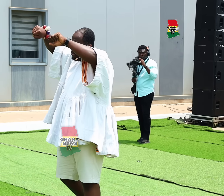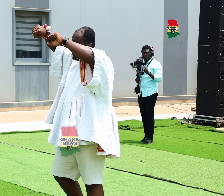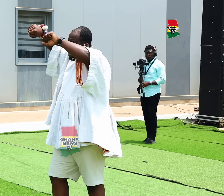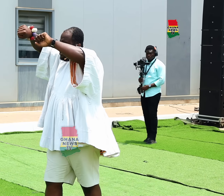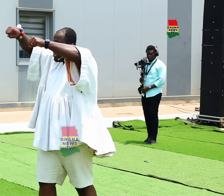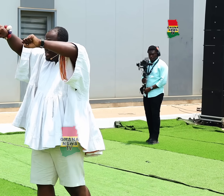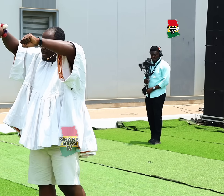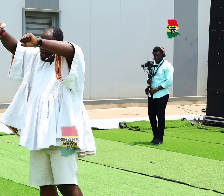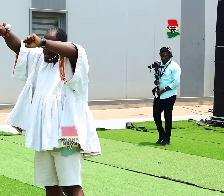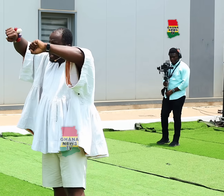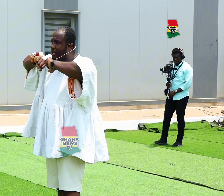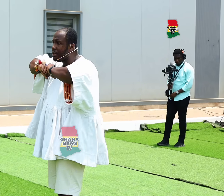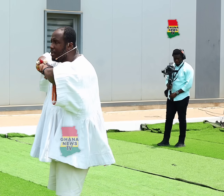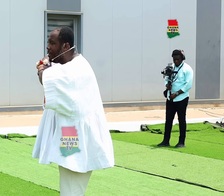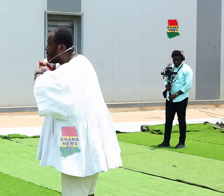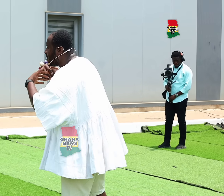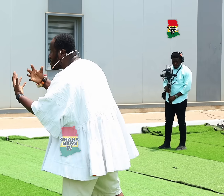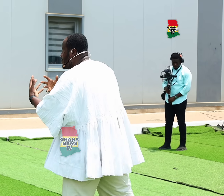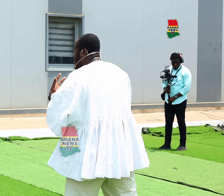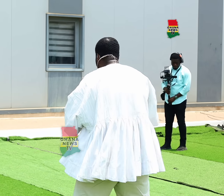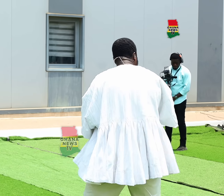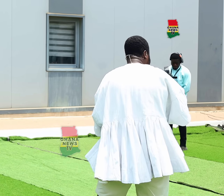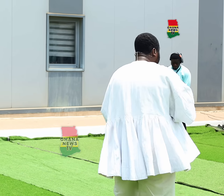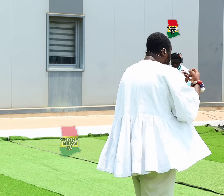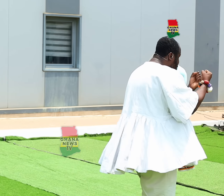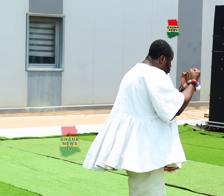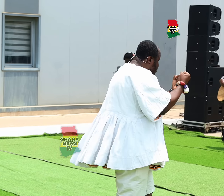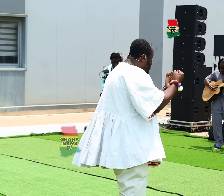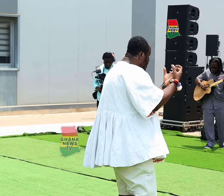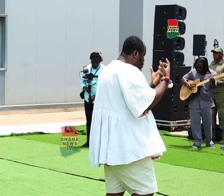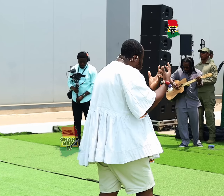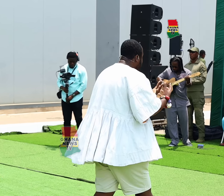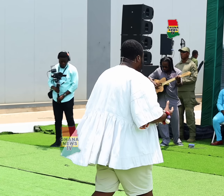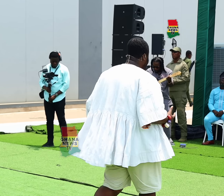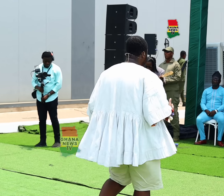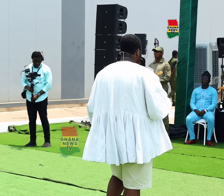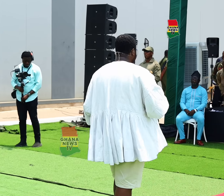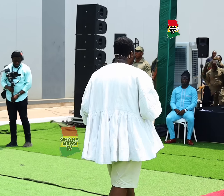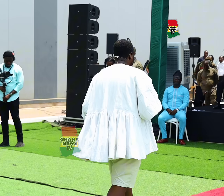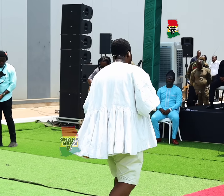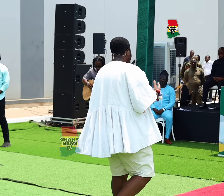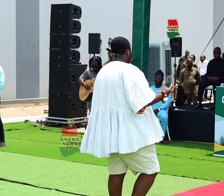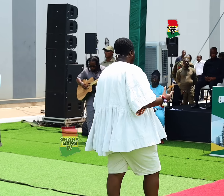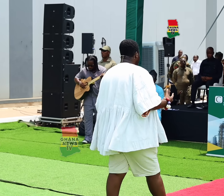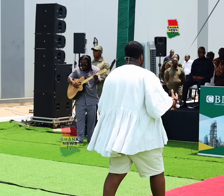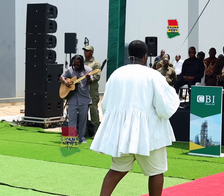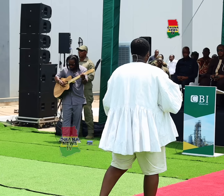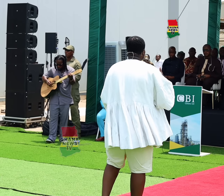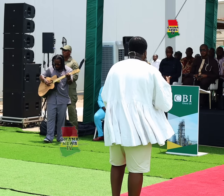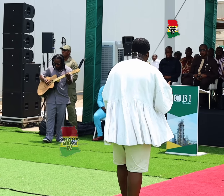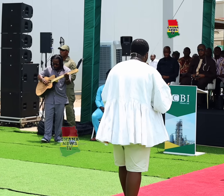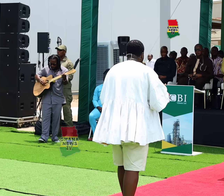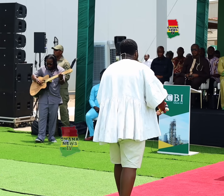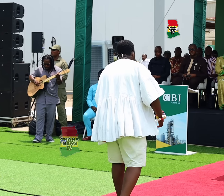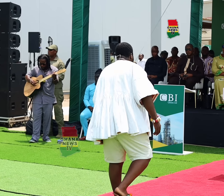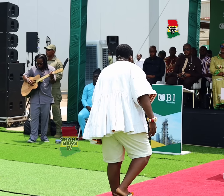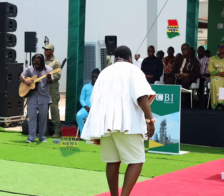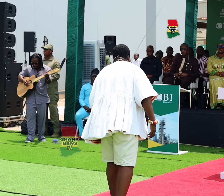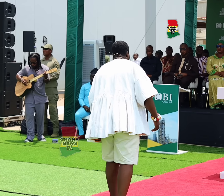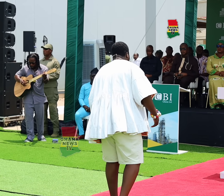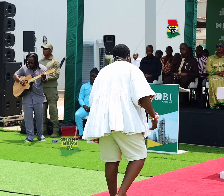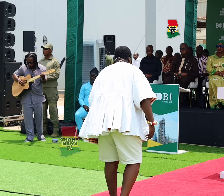ram. Janini men, that is a symbol of strength and durability. We do not only call our boast. You see,